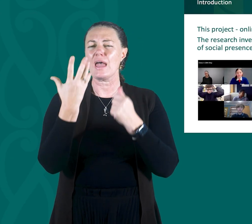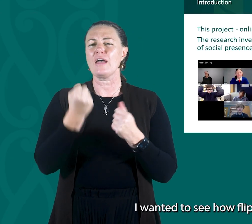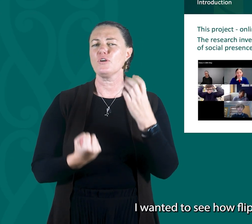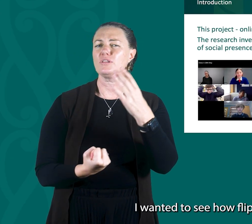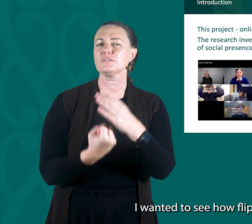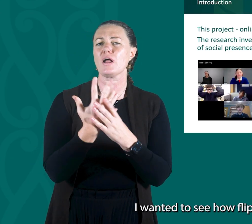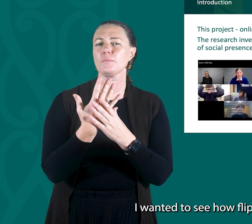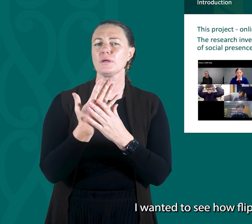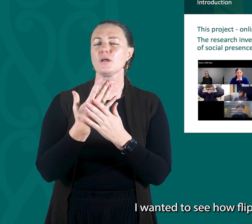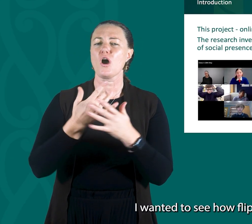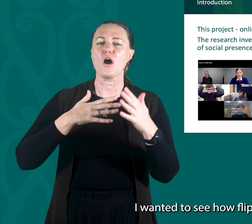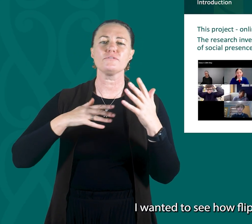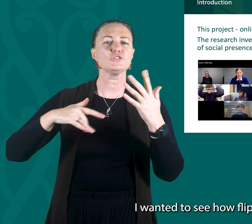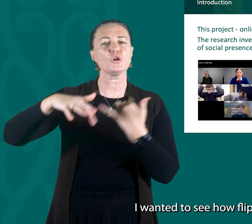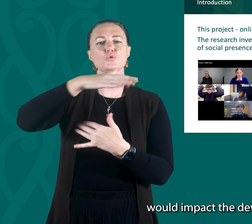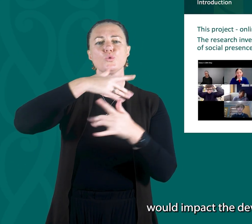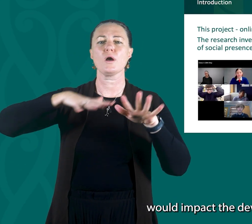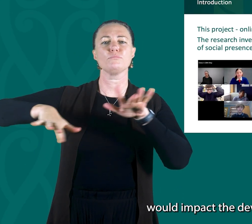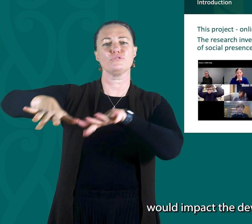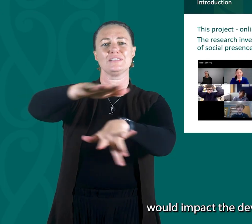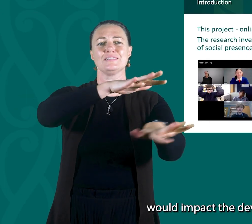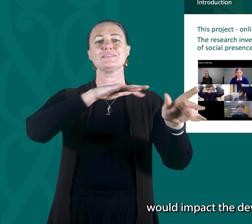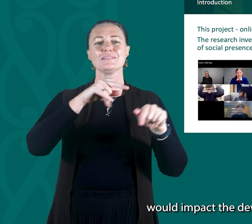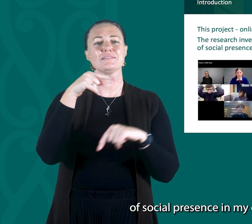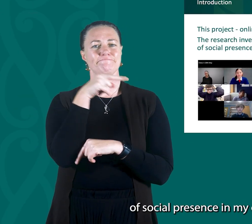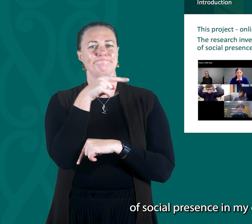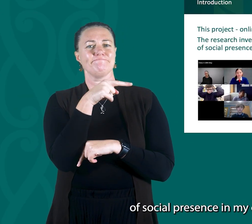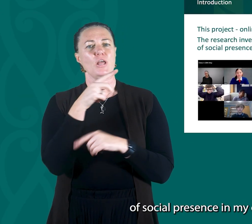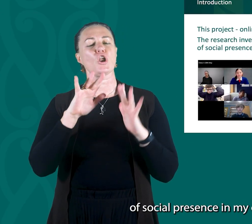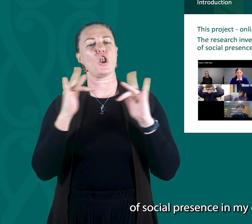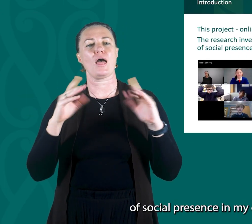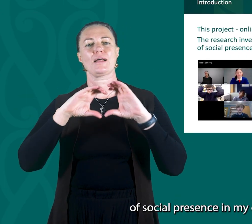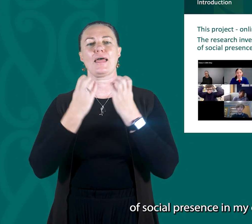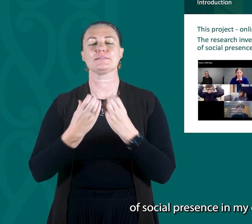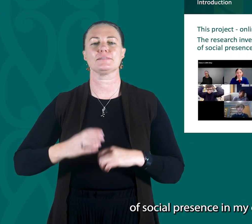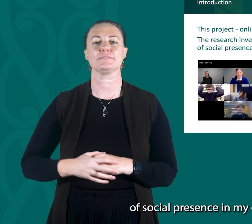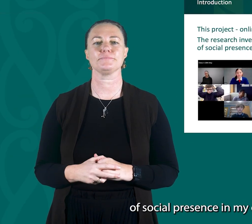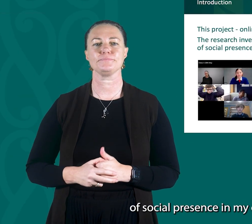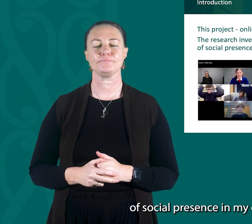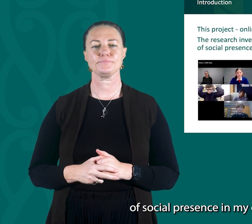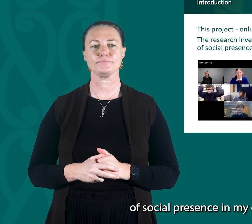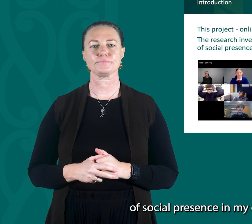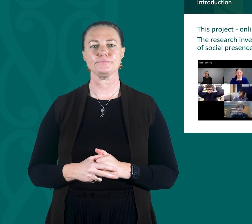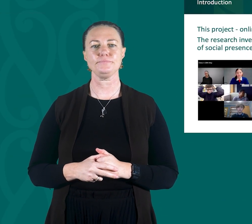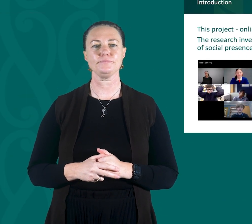I wanted to see how flipped learning would impact the development of social presence in my online classes.